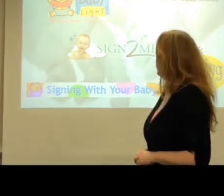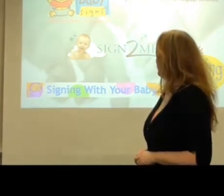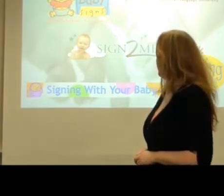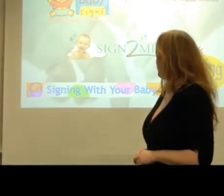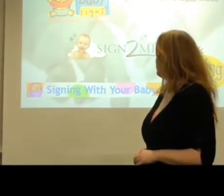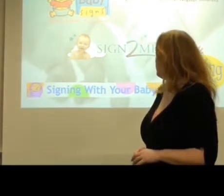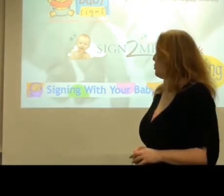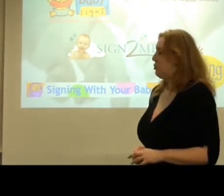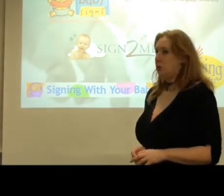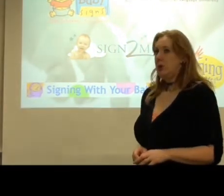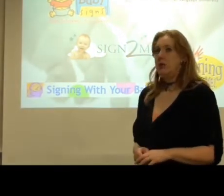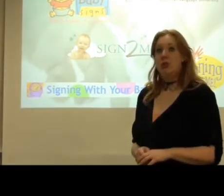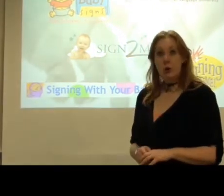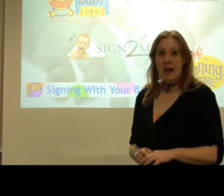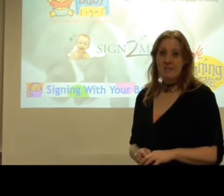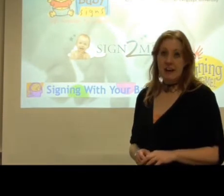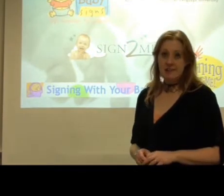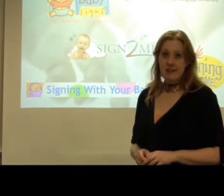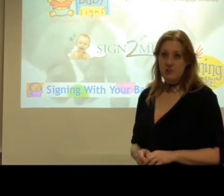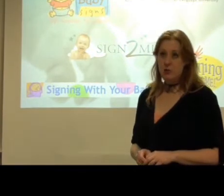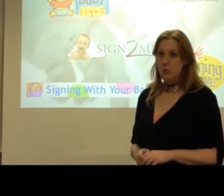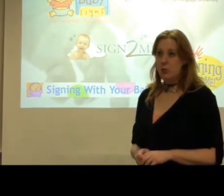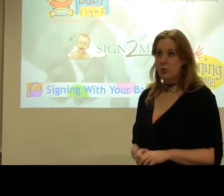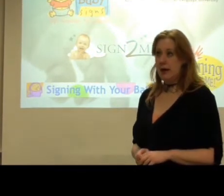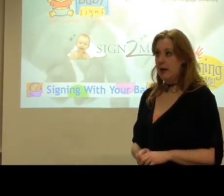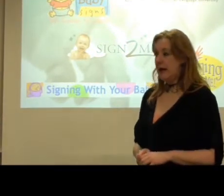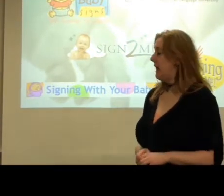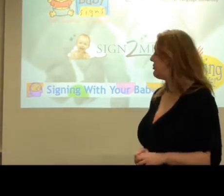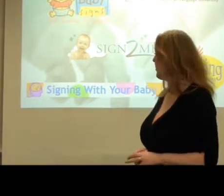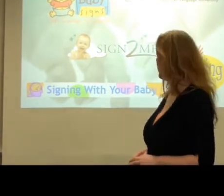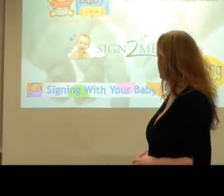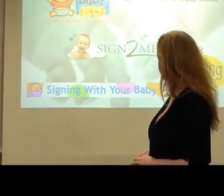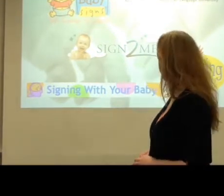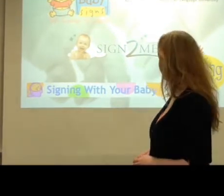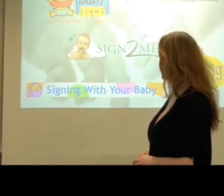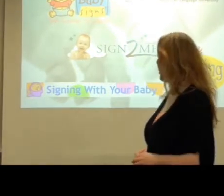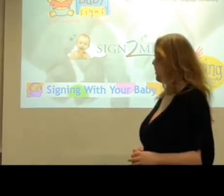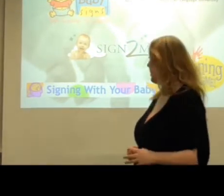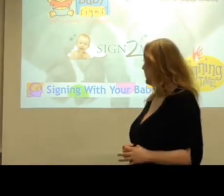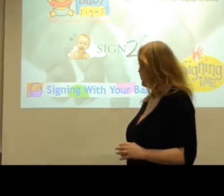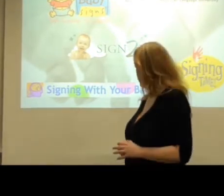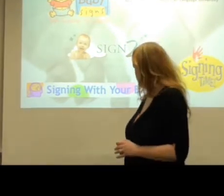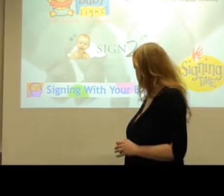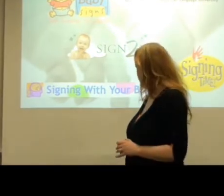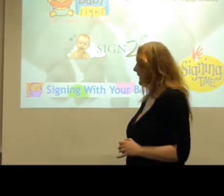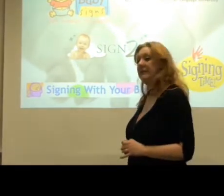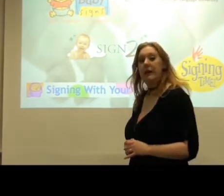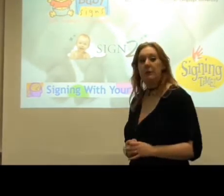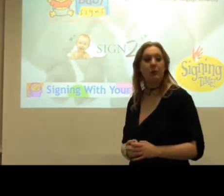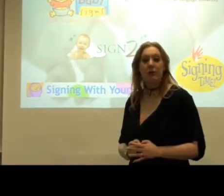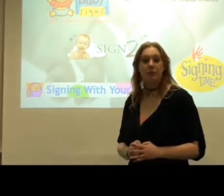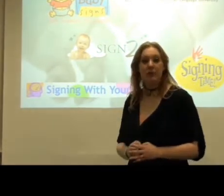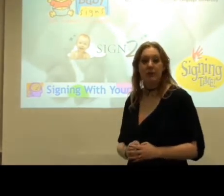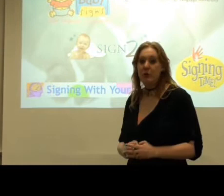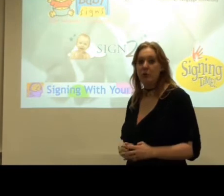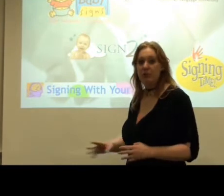For those who don't have access to Angel, these are available if you